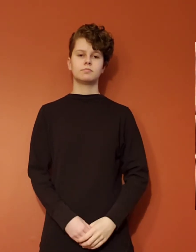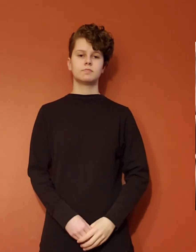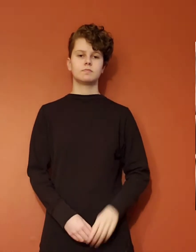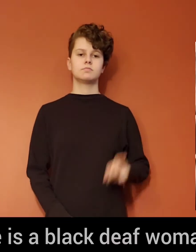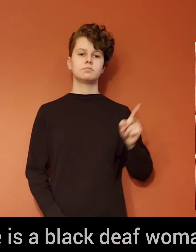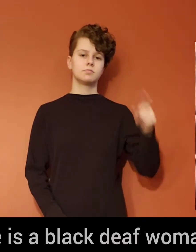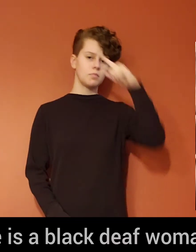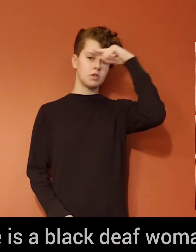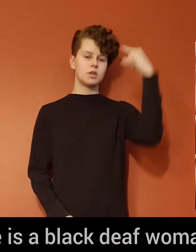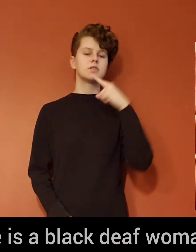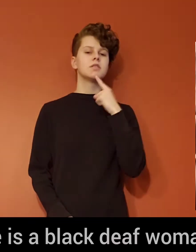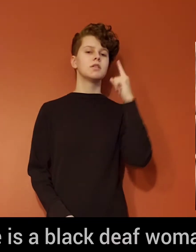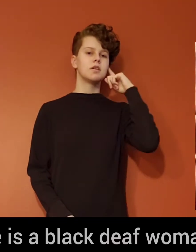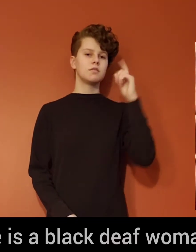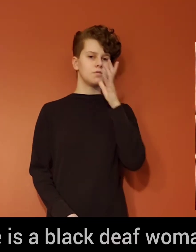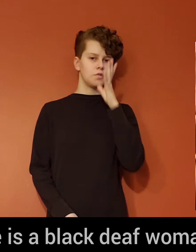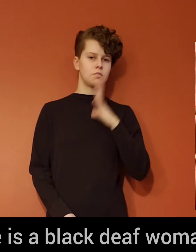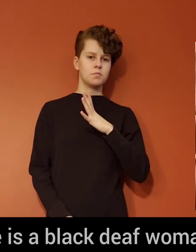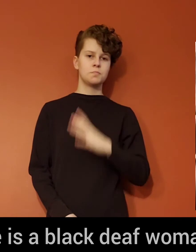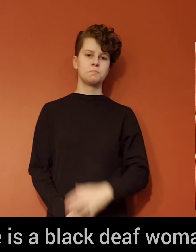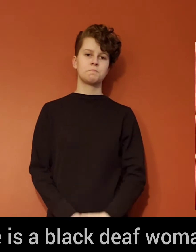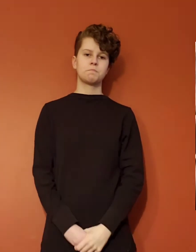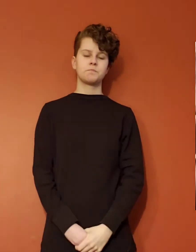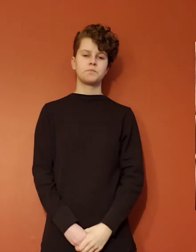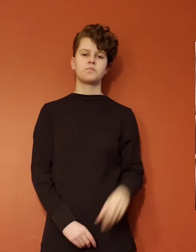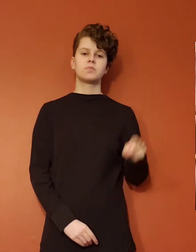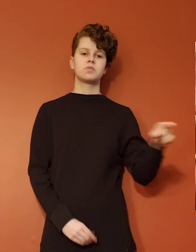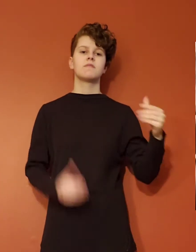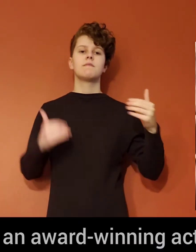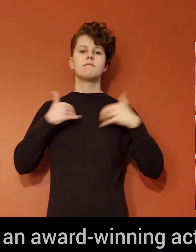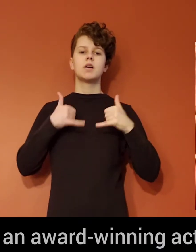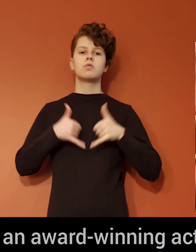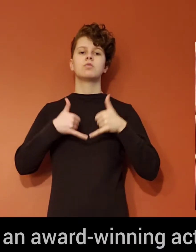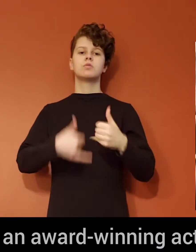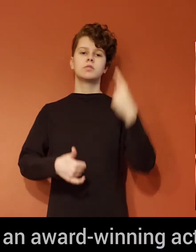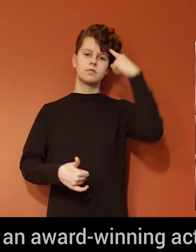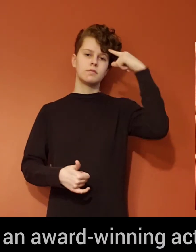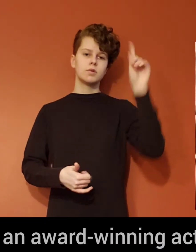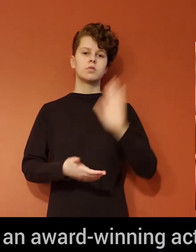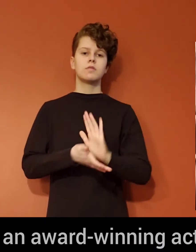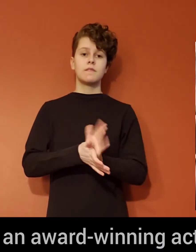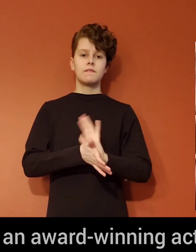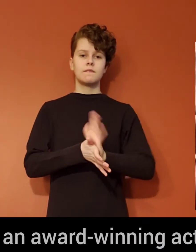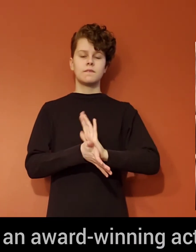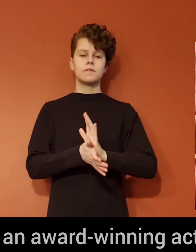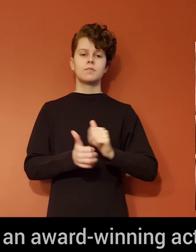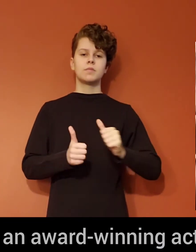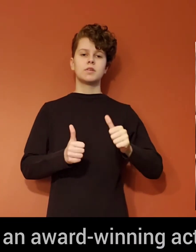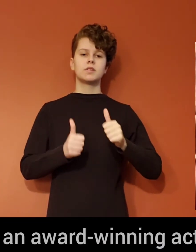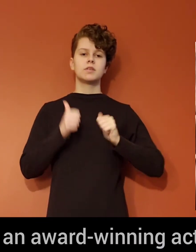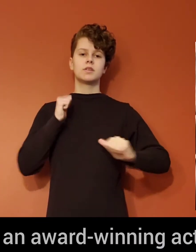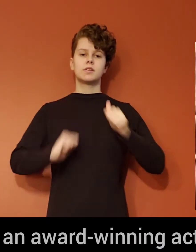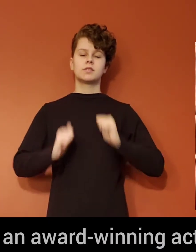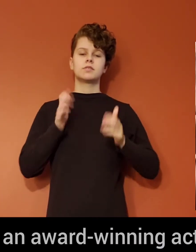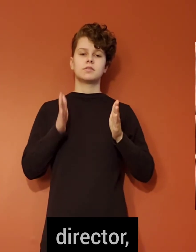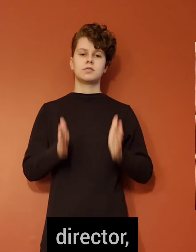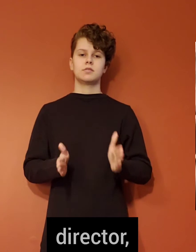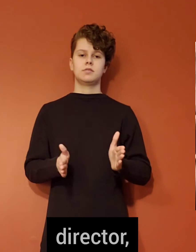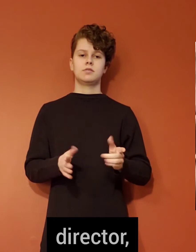She is a black deaf woman. She is an award-winning actress, director,